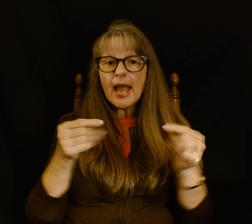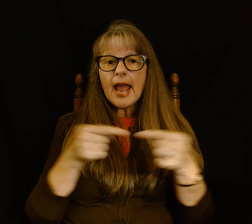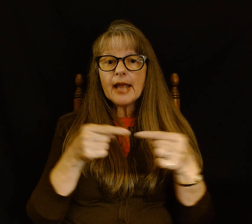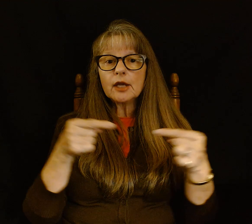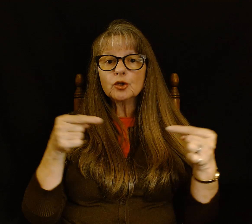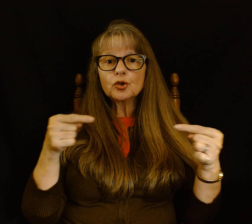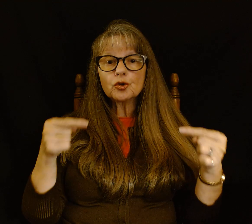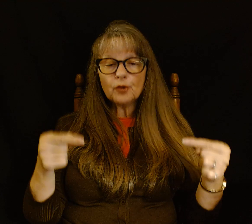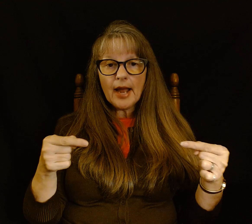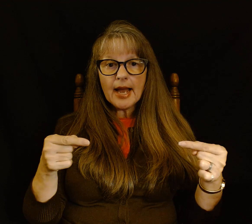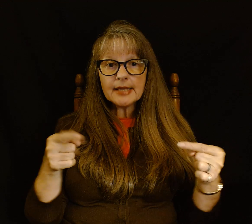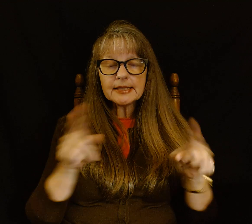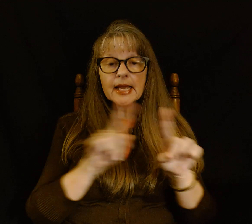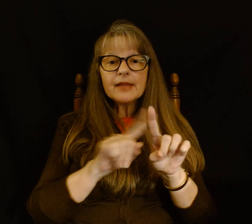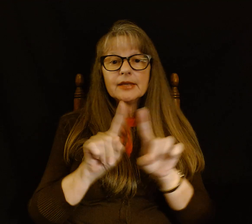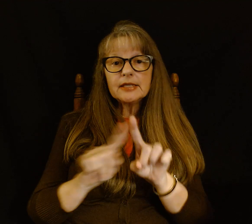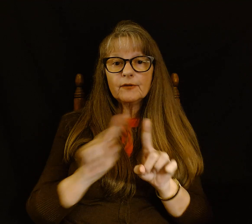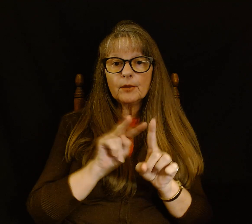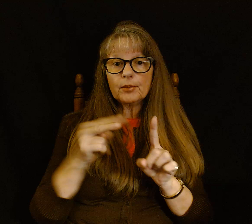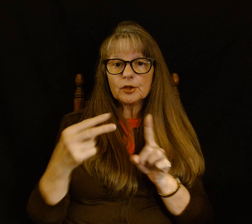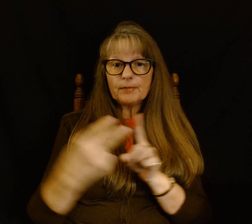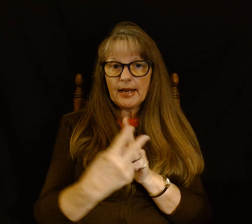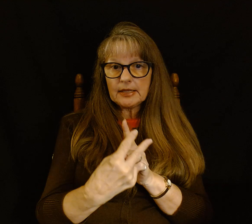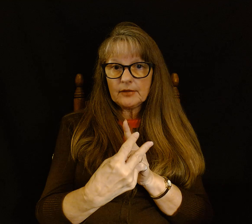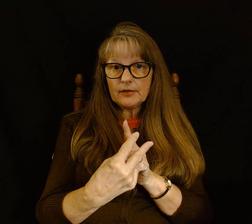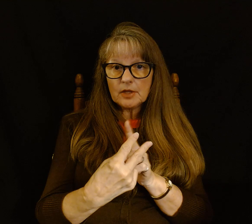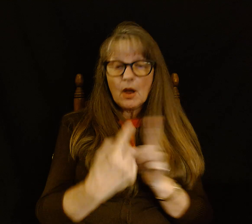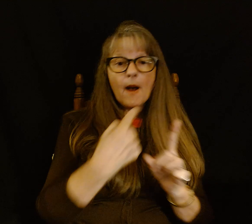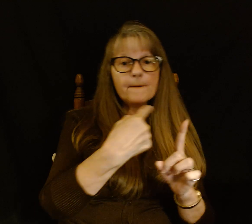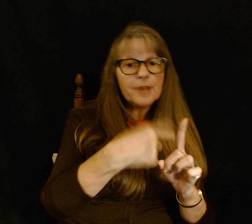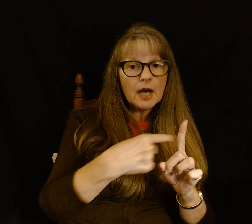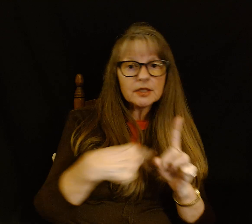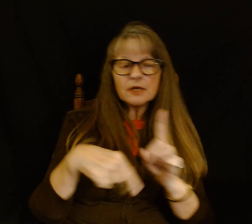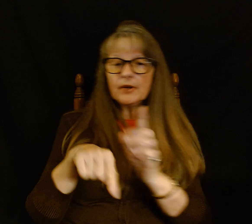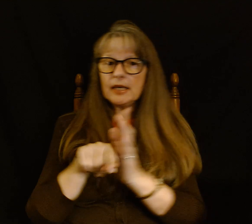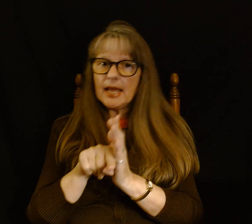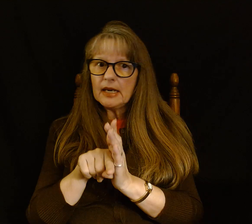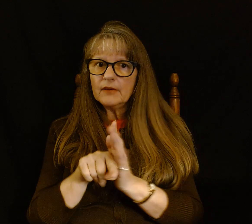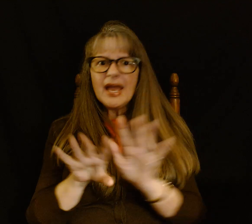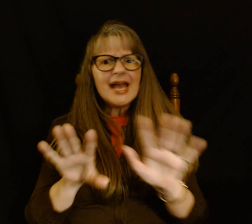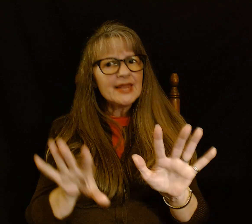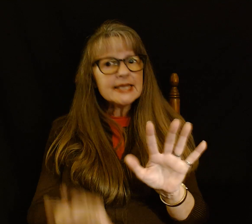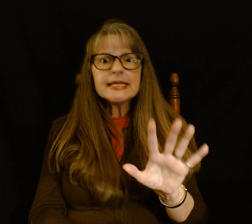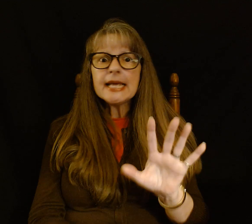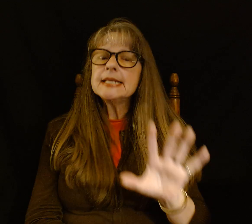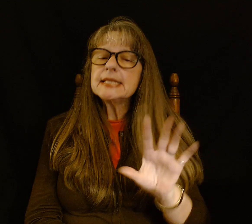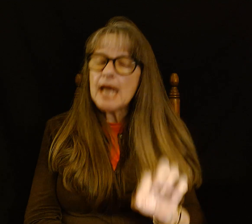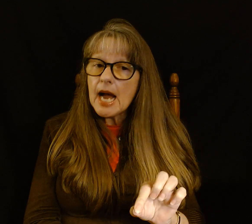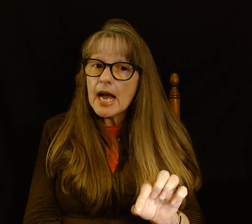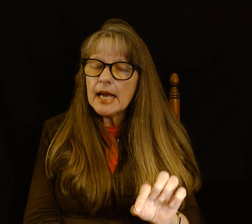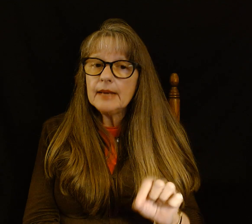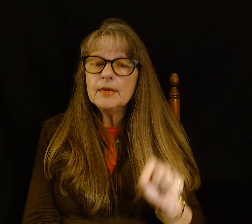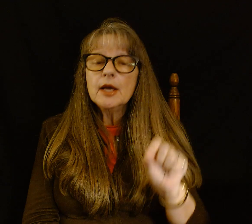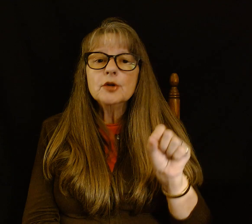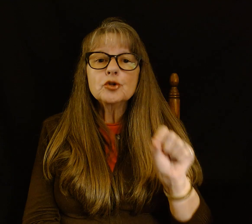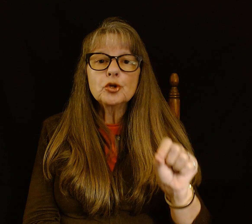and contrast the different perspectives, a positive and a negative. And that takes time